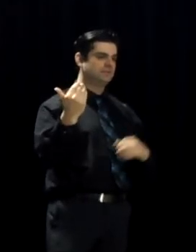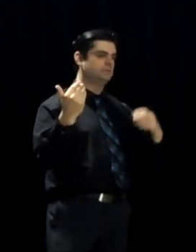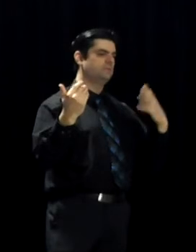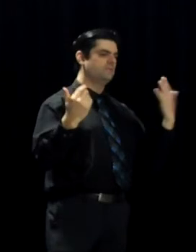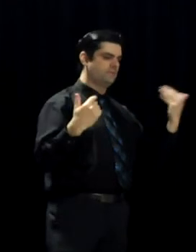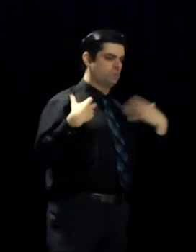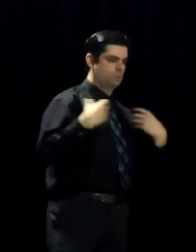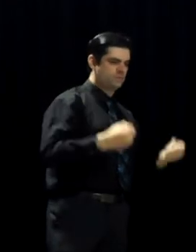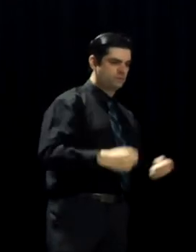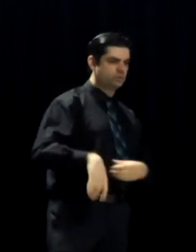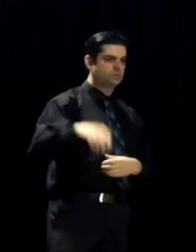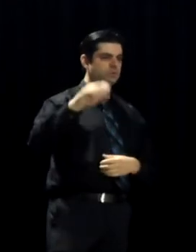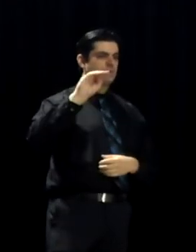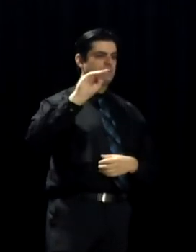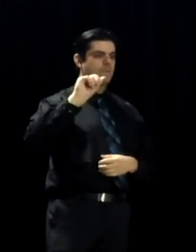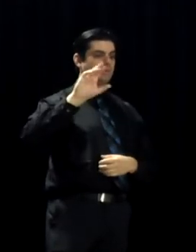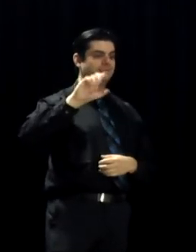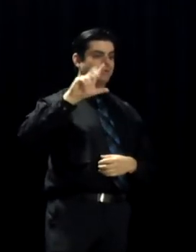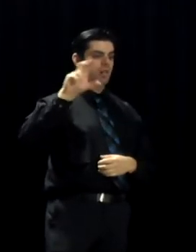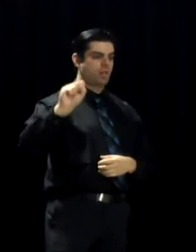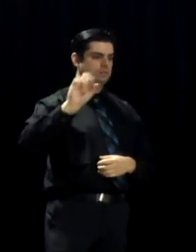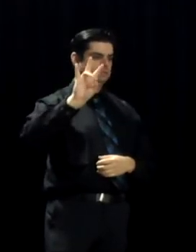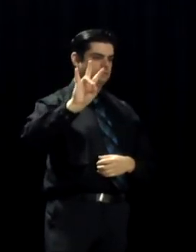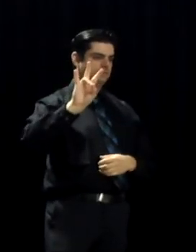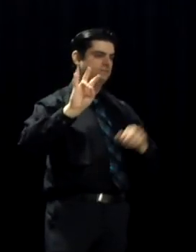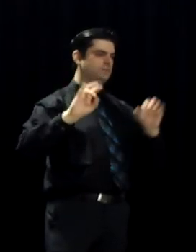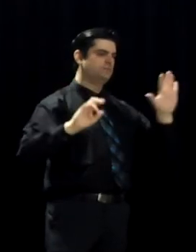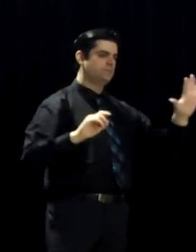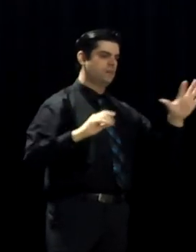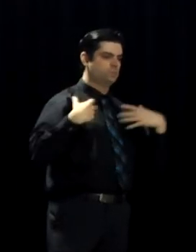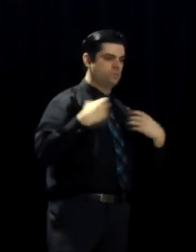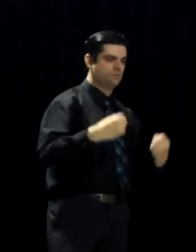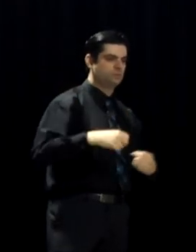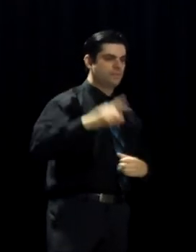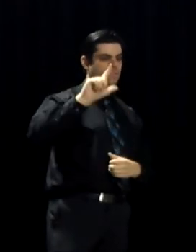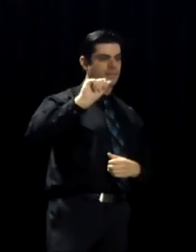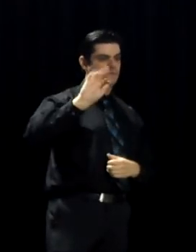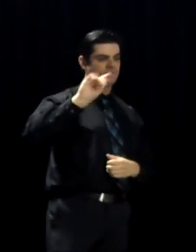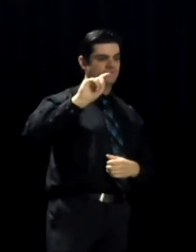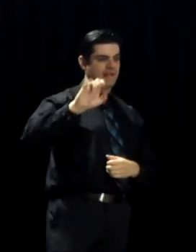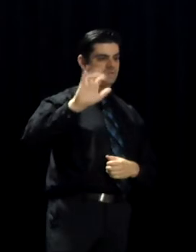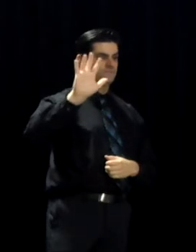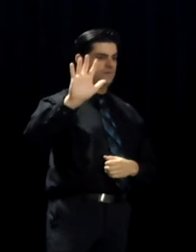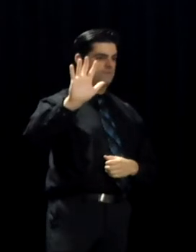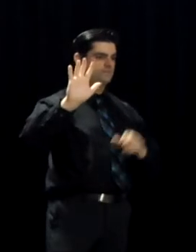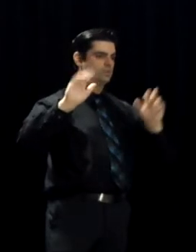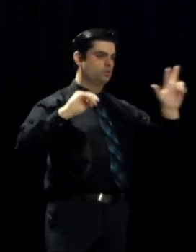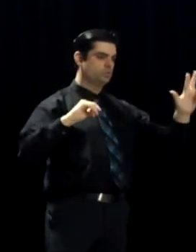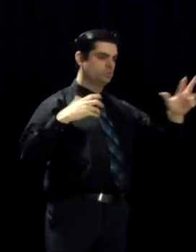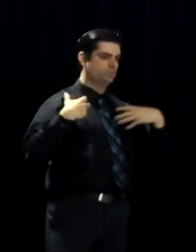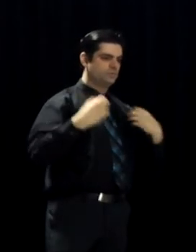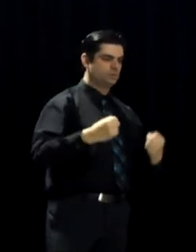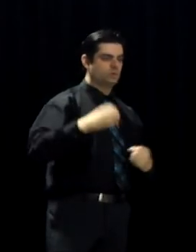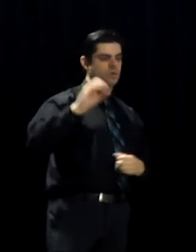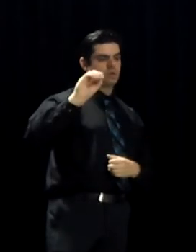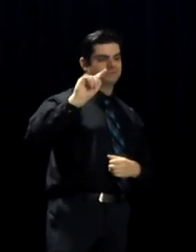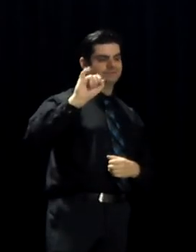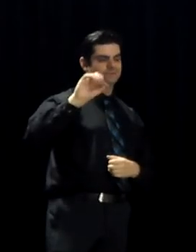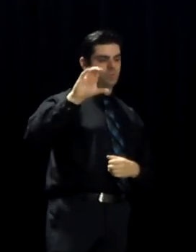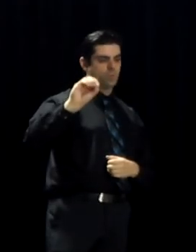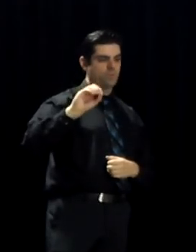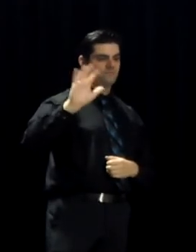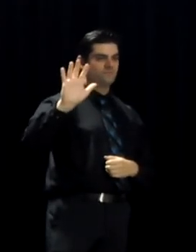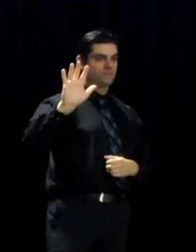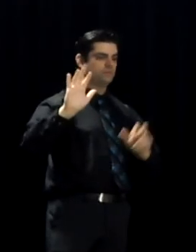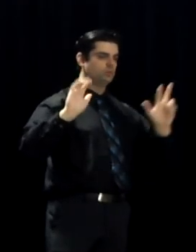9 recoveries. 15, Skaneateles, 15 total cases, 15 recoveries. Marcellus, 7, 5